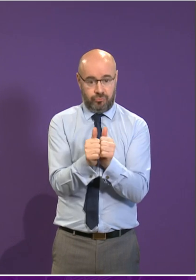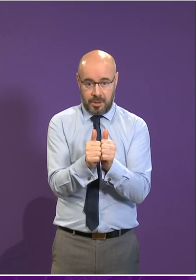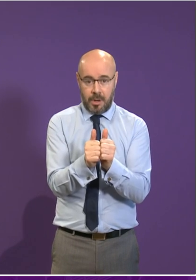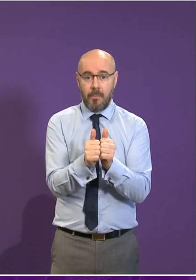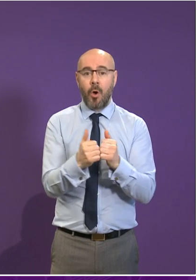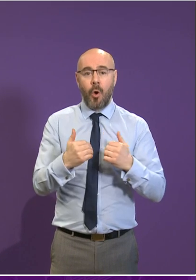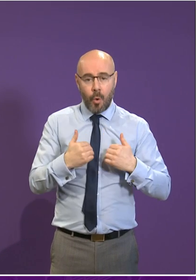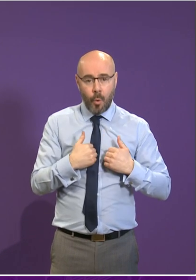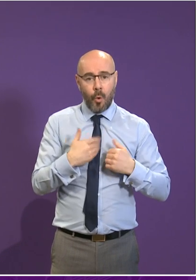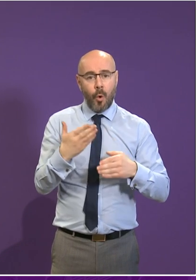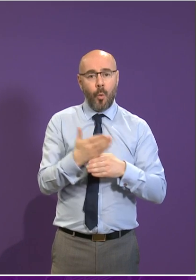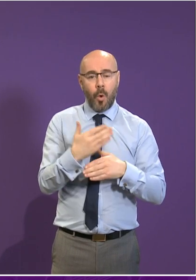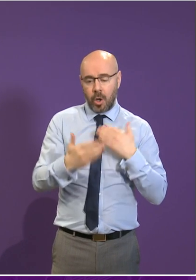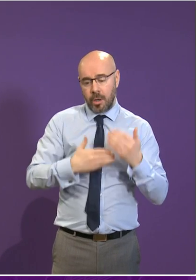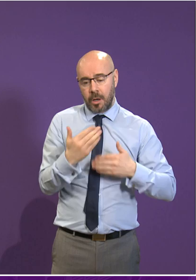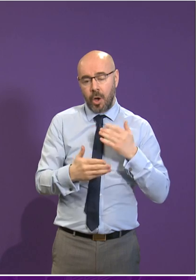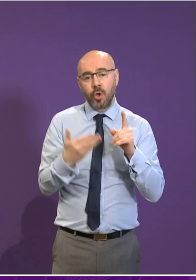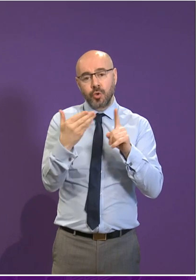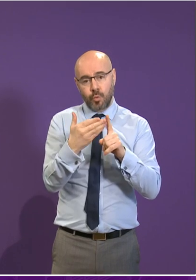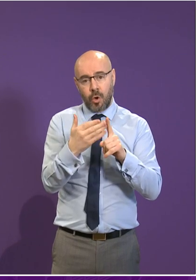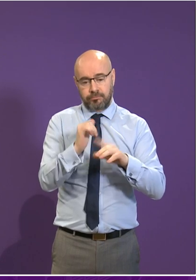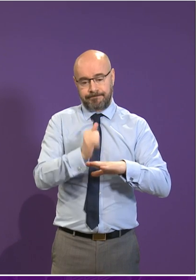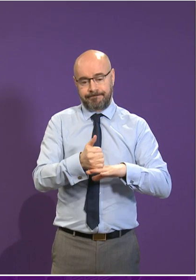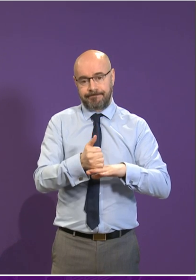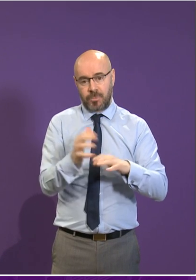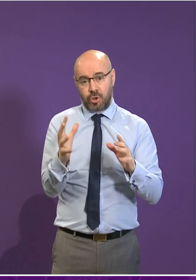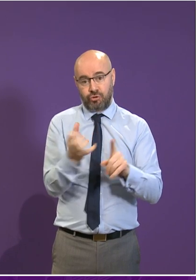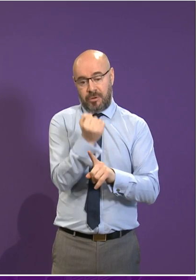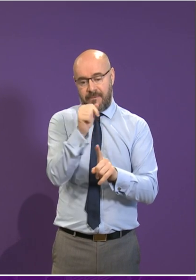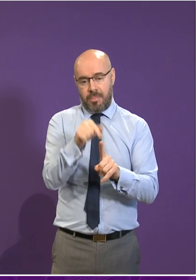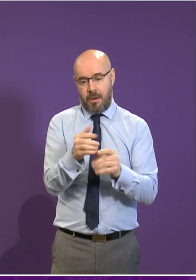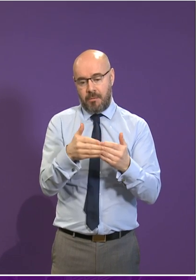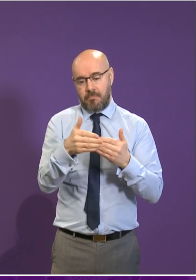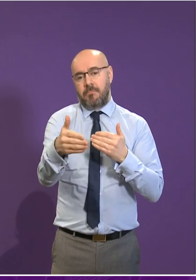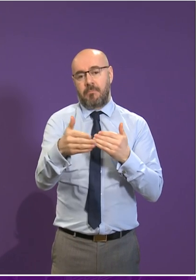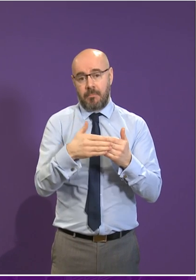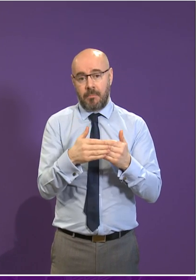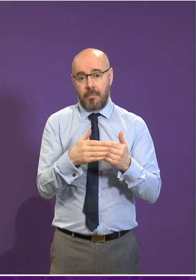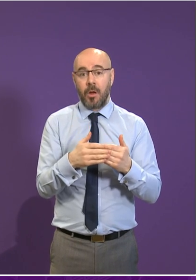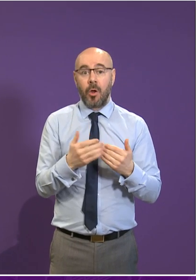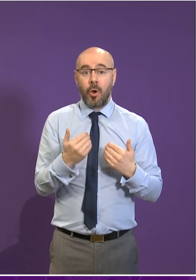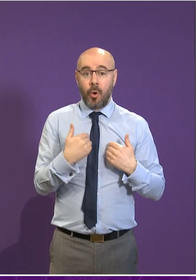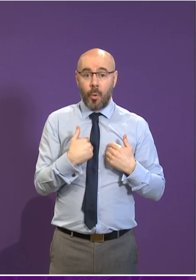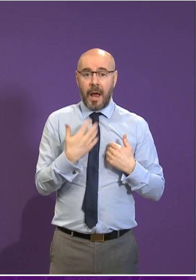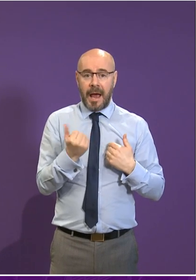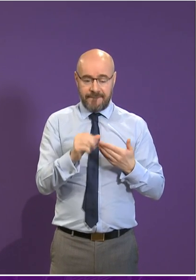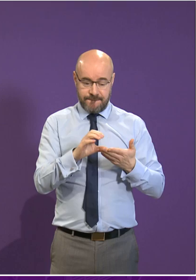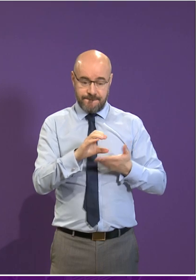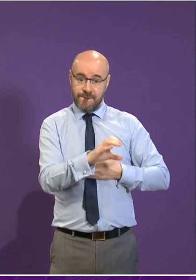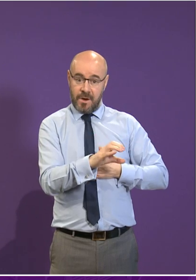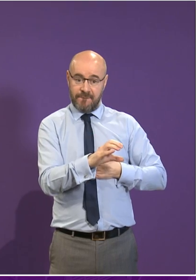work towards the establishment of that becoming a reality. Now, we do fund widening